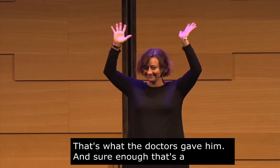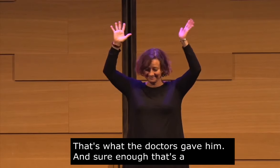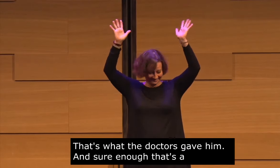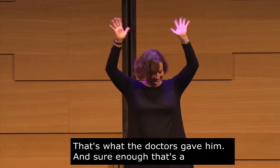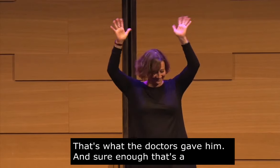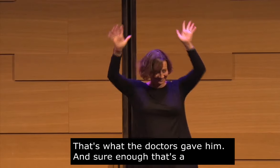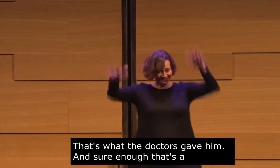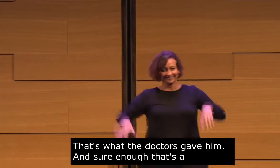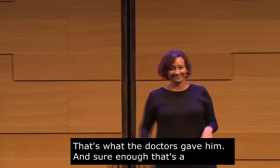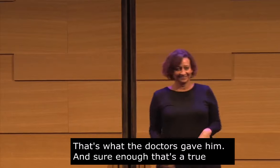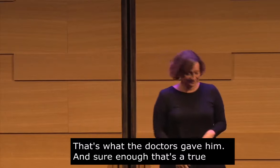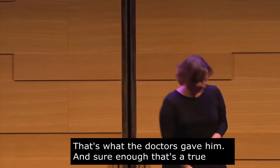story.